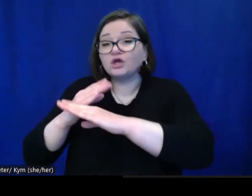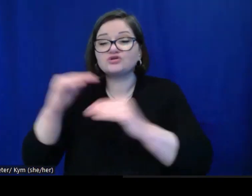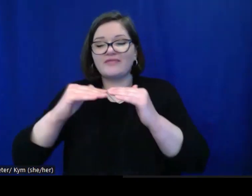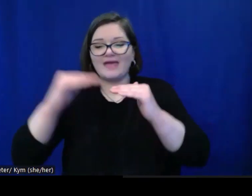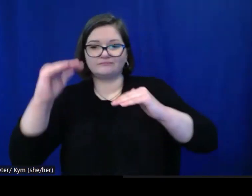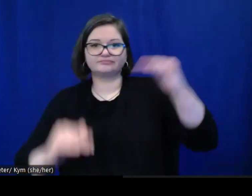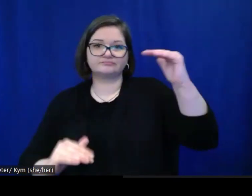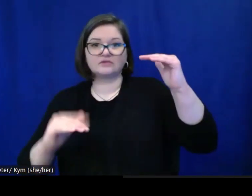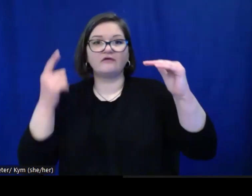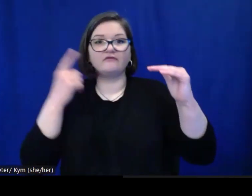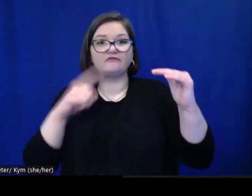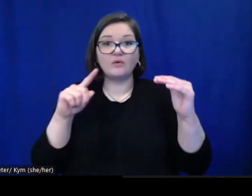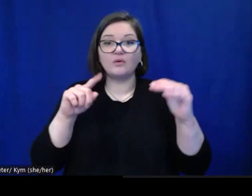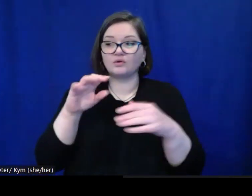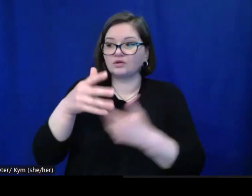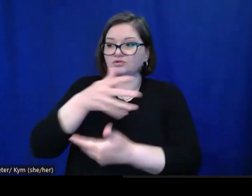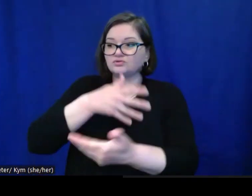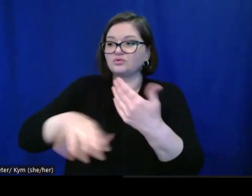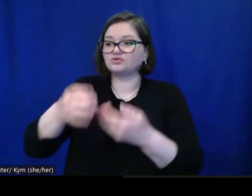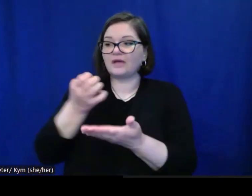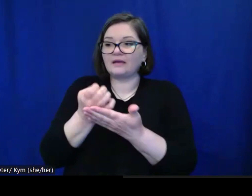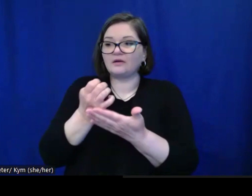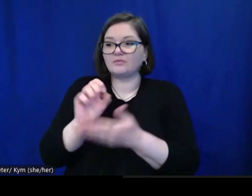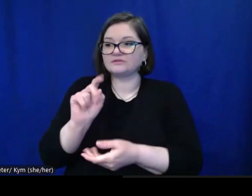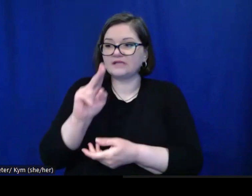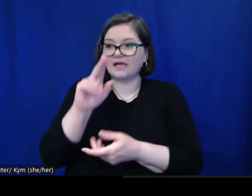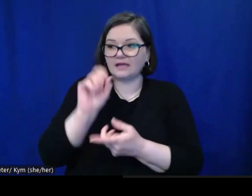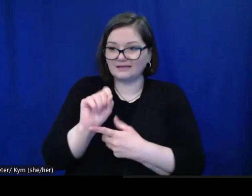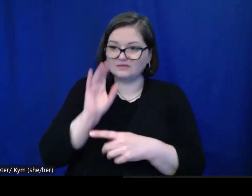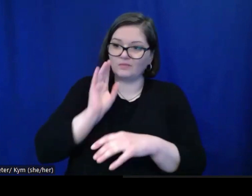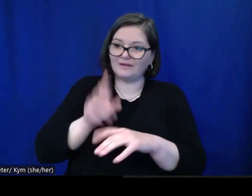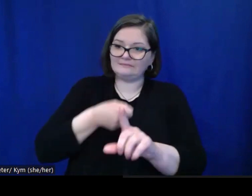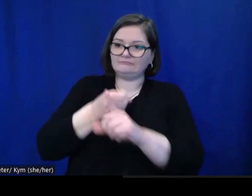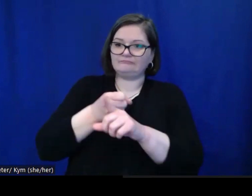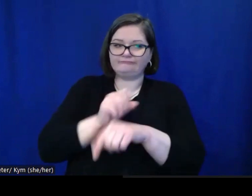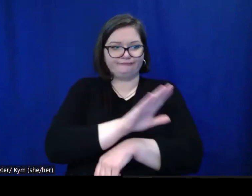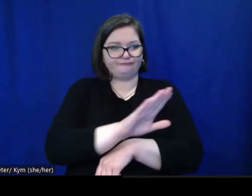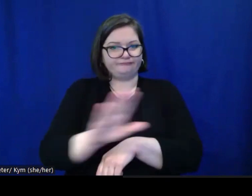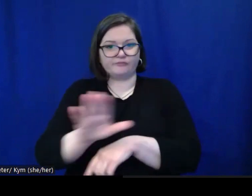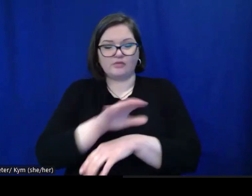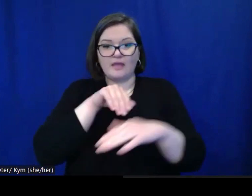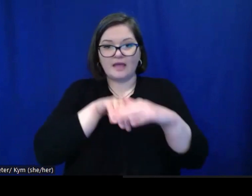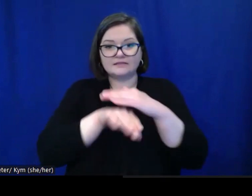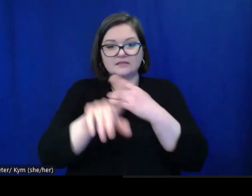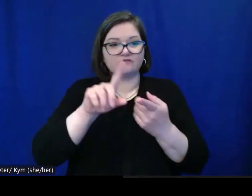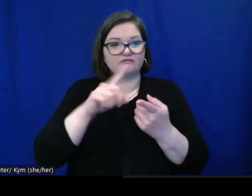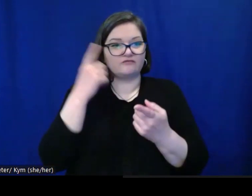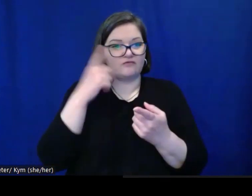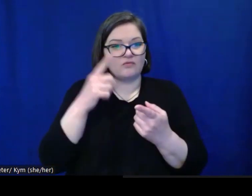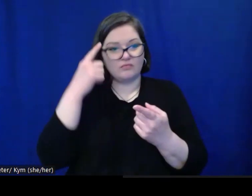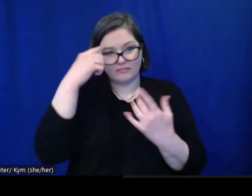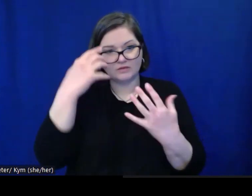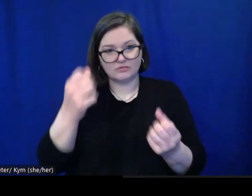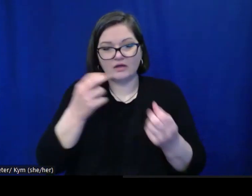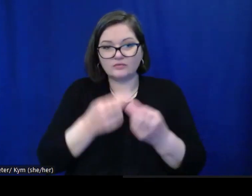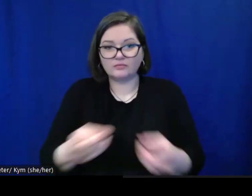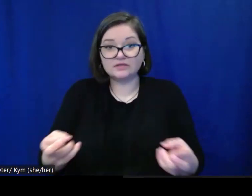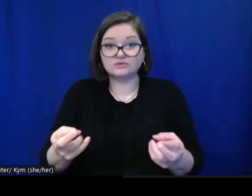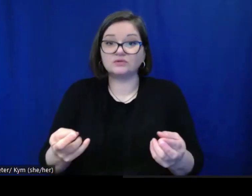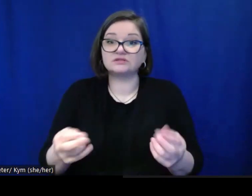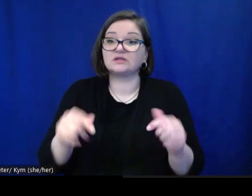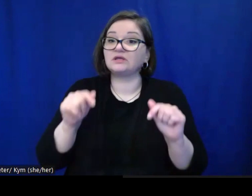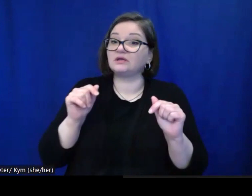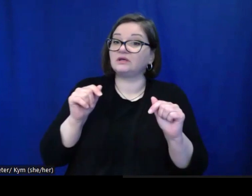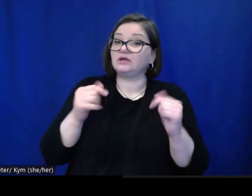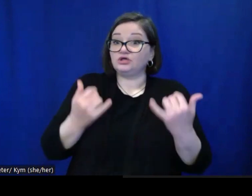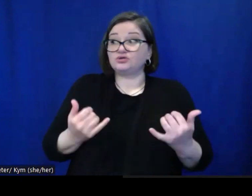economical status affecting their access to mental health resources. And I mentioned in this area, we